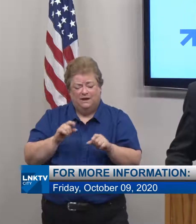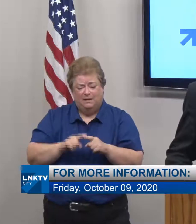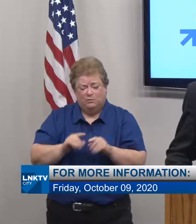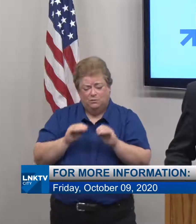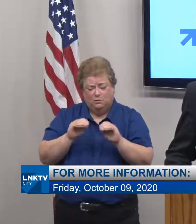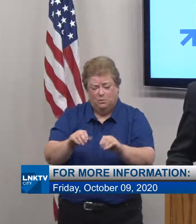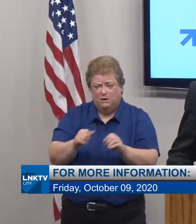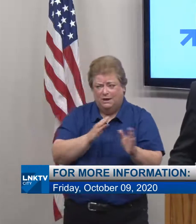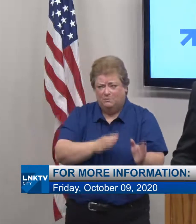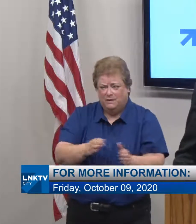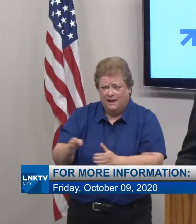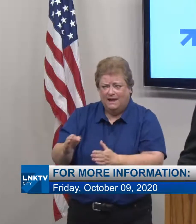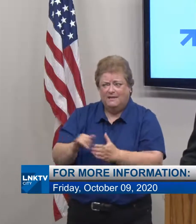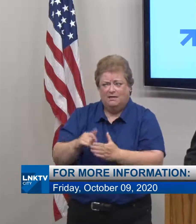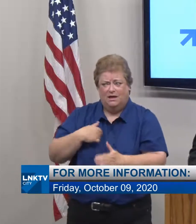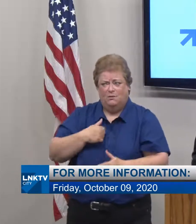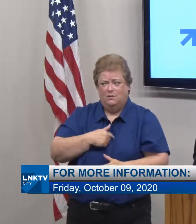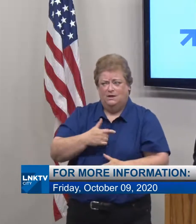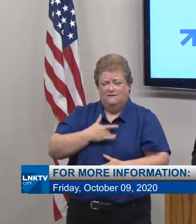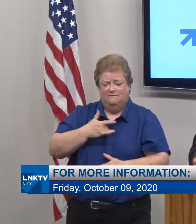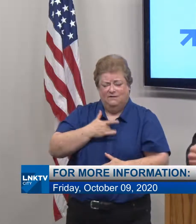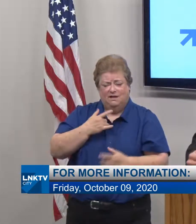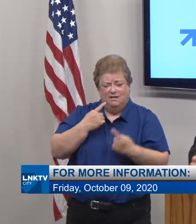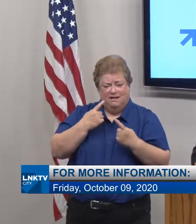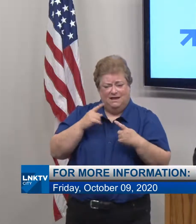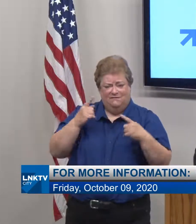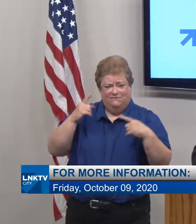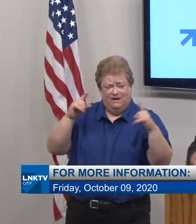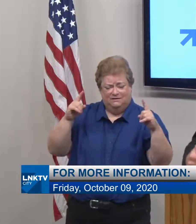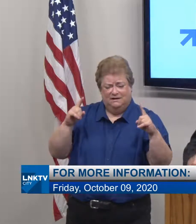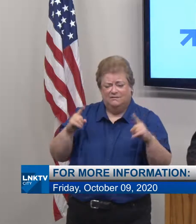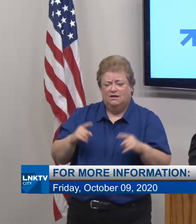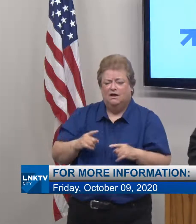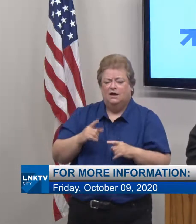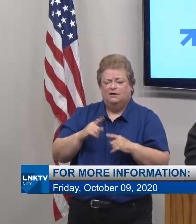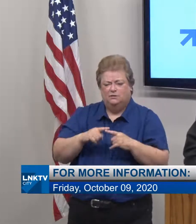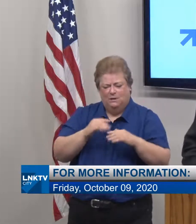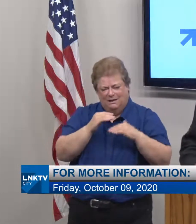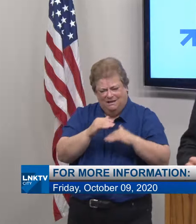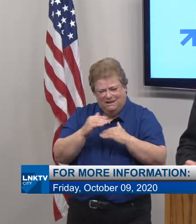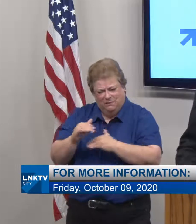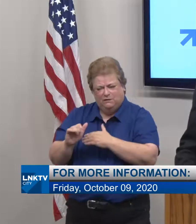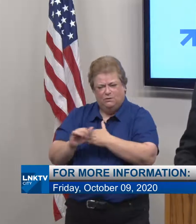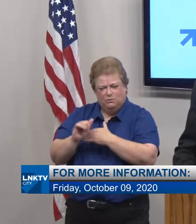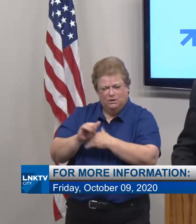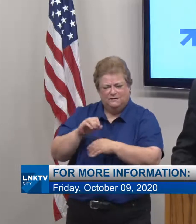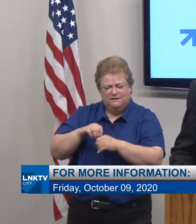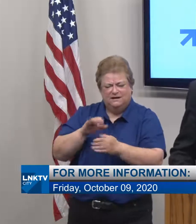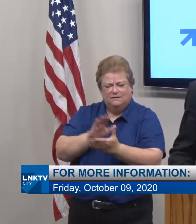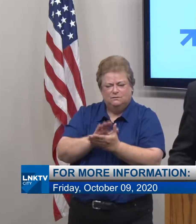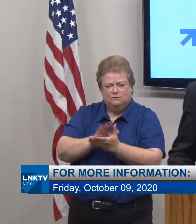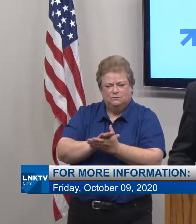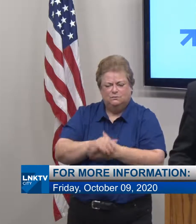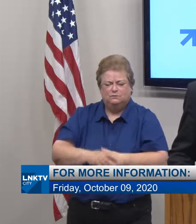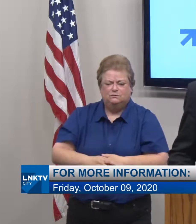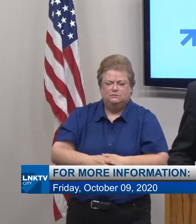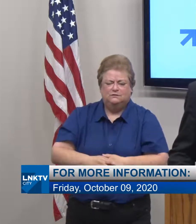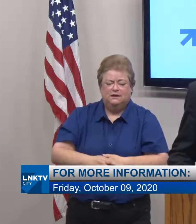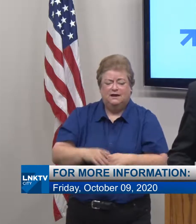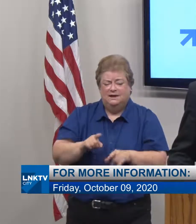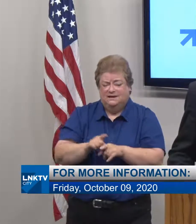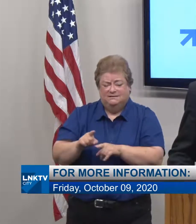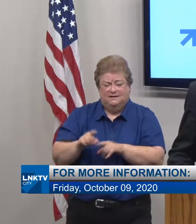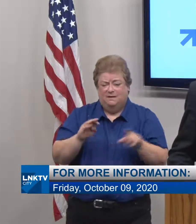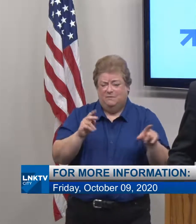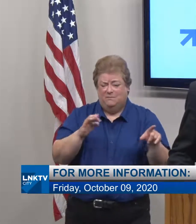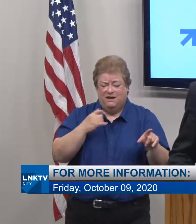believe has been very effective in limiting and mitigating risk within our schools. And as the mayor just proclaimed,